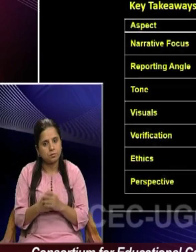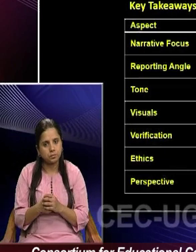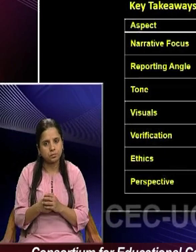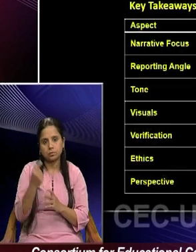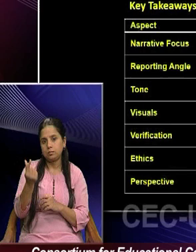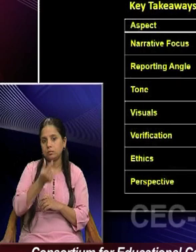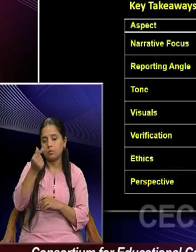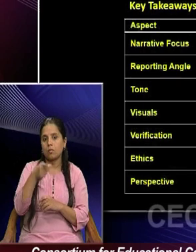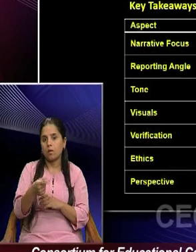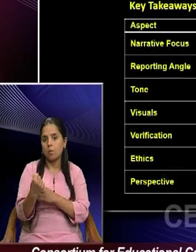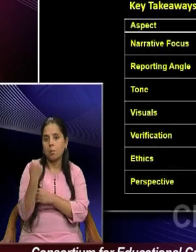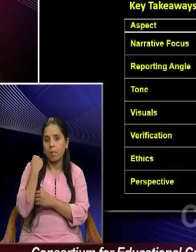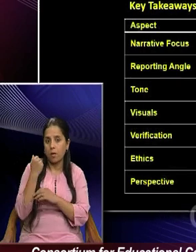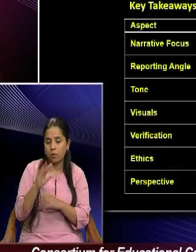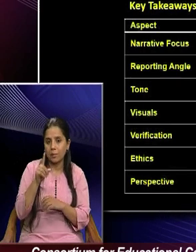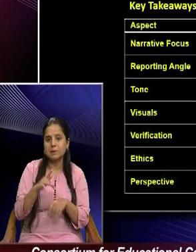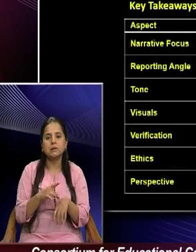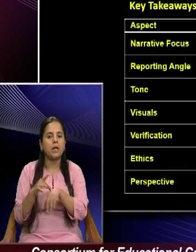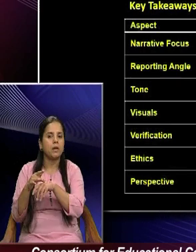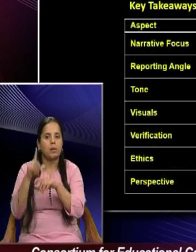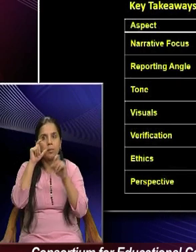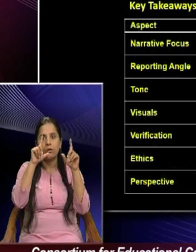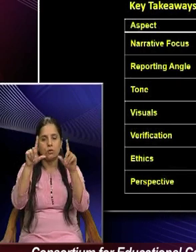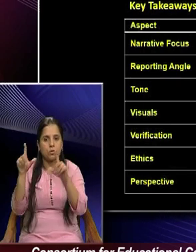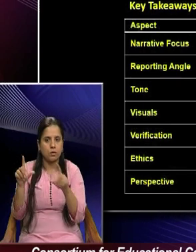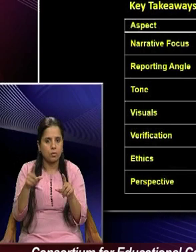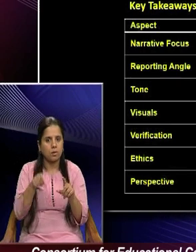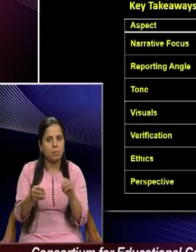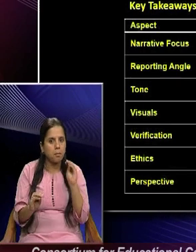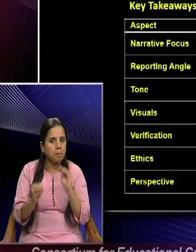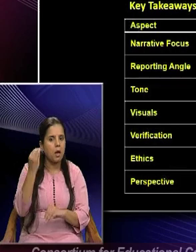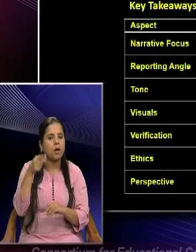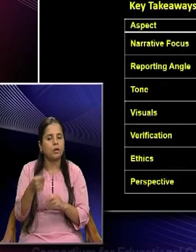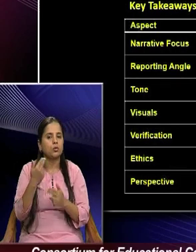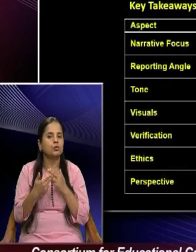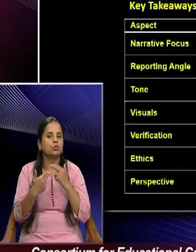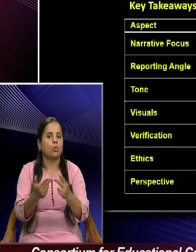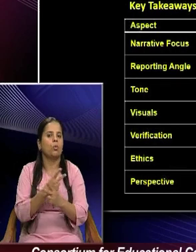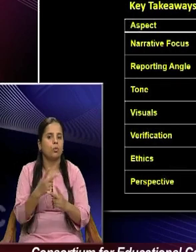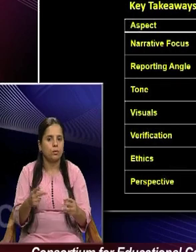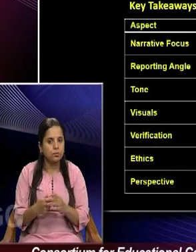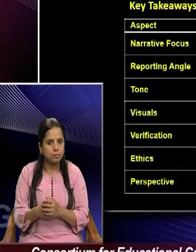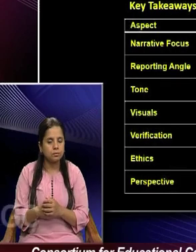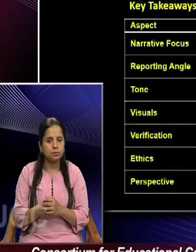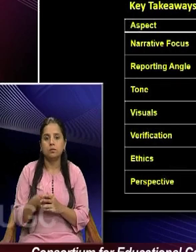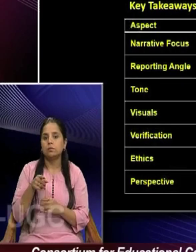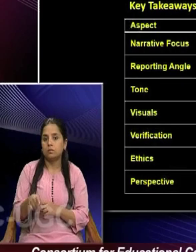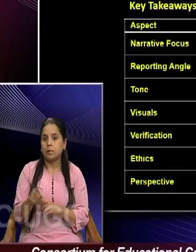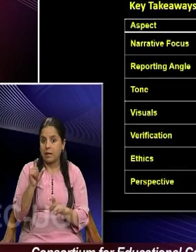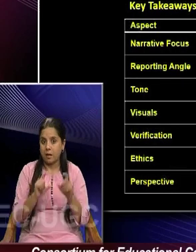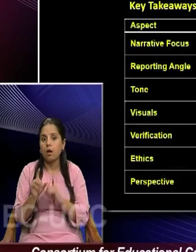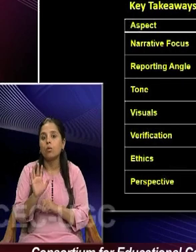Use powerful but sensitive imagery to enhance storytelling. And be